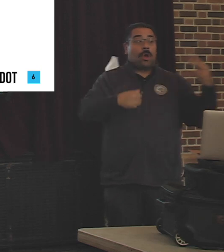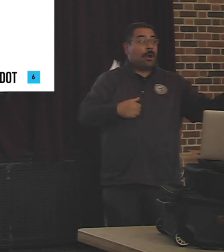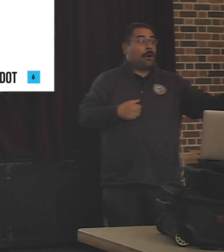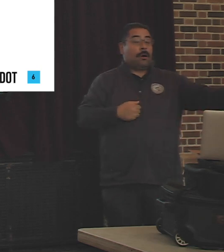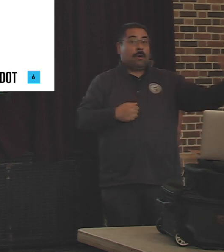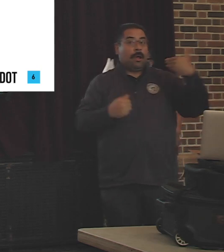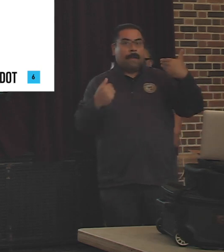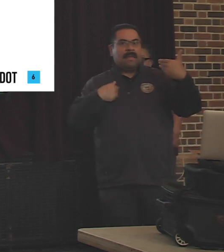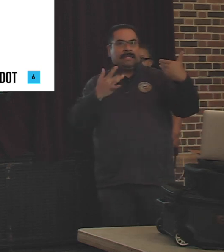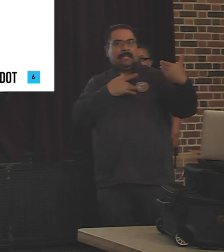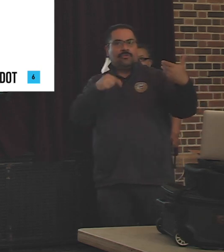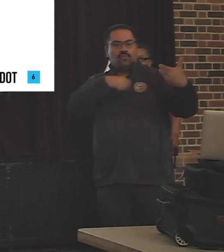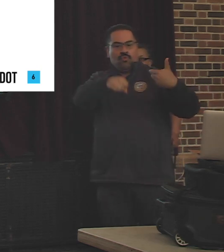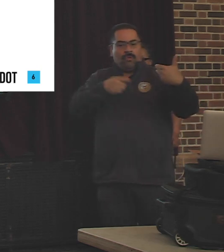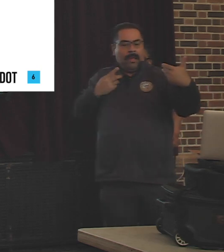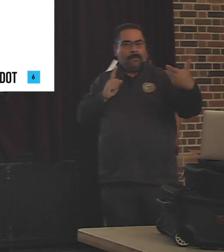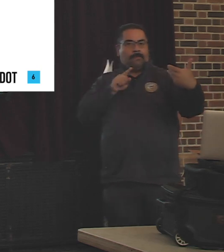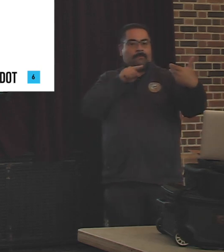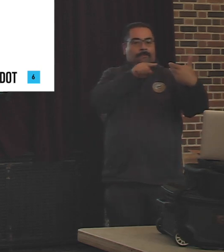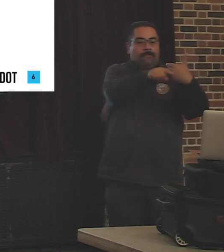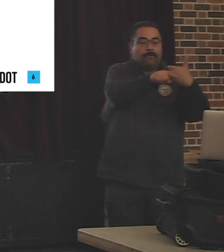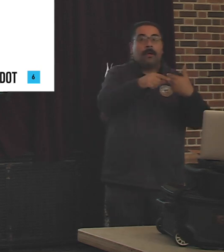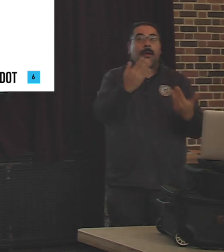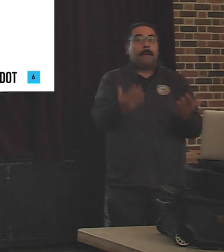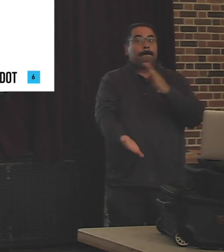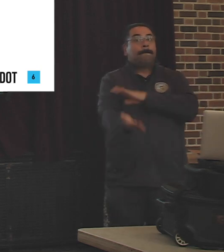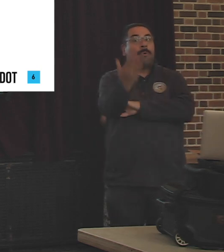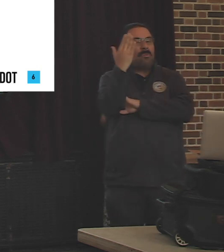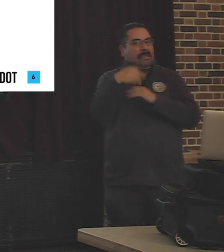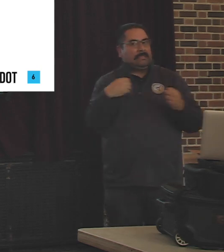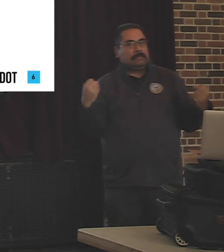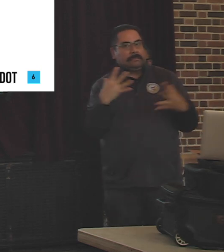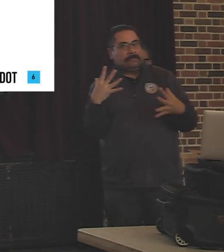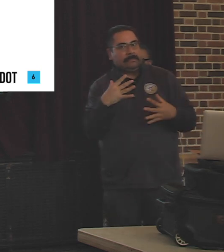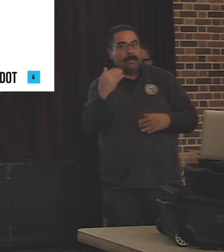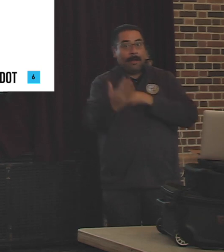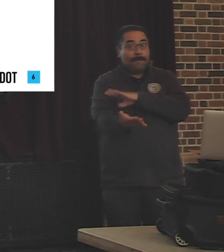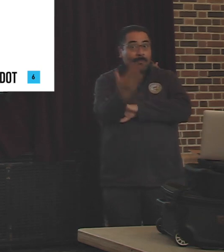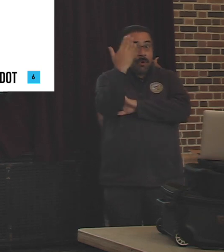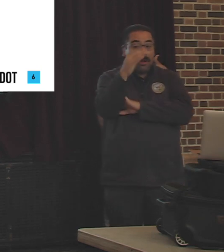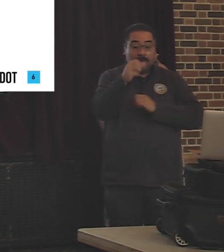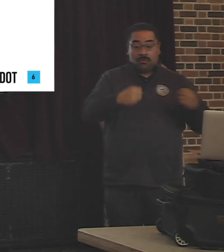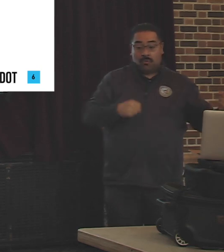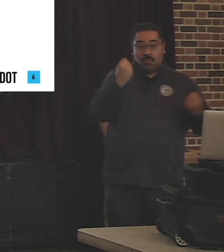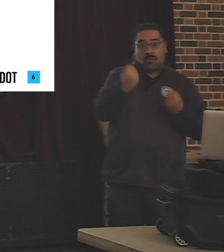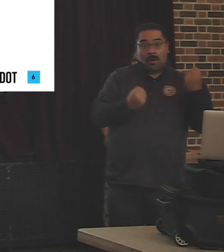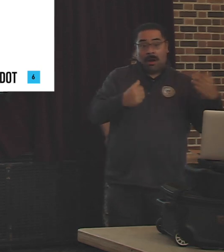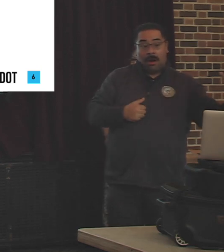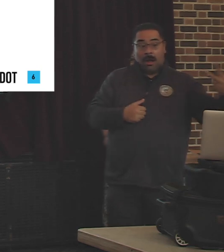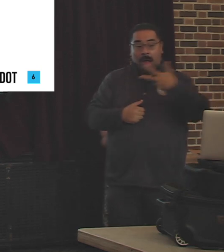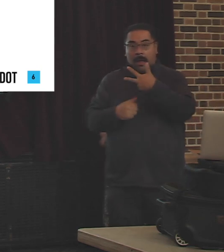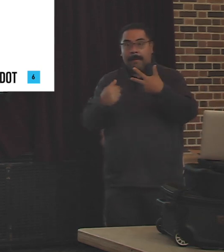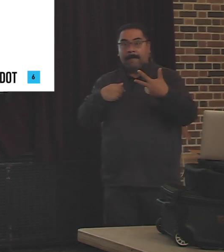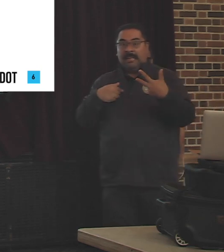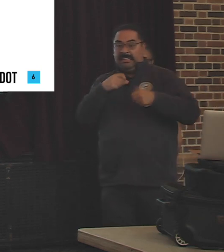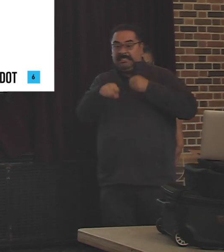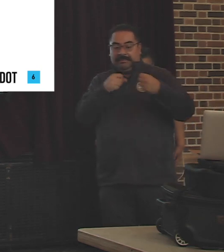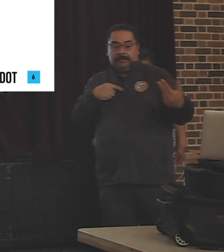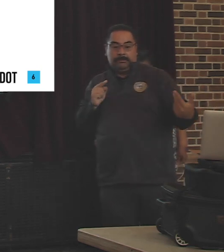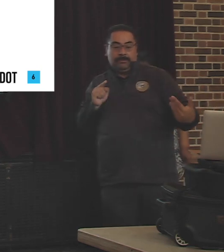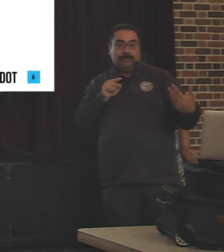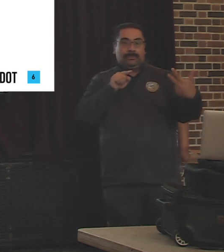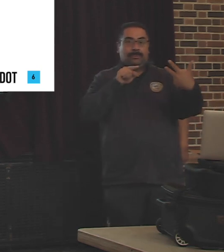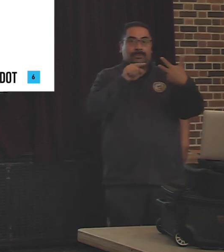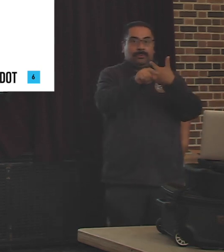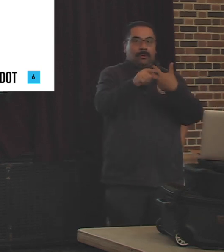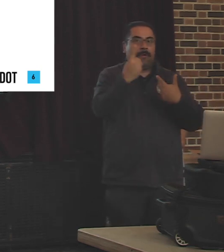with the bike lane. So if I'm in your way in the morning and you do ride, I apologize, but I have to go against the traffic just